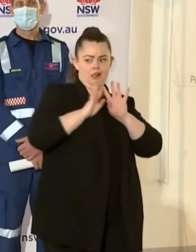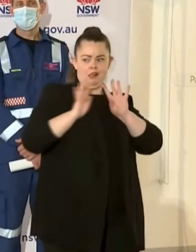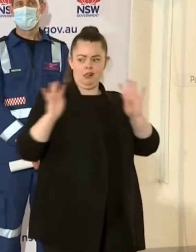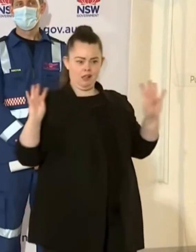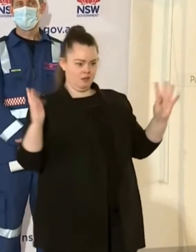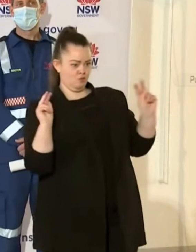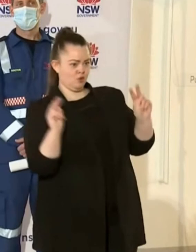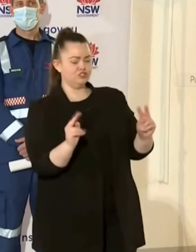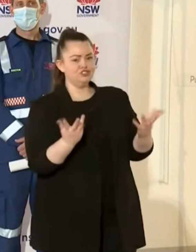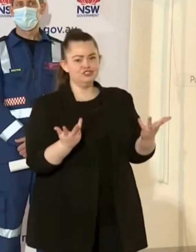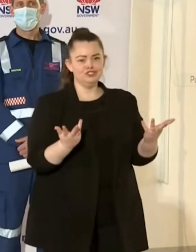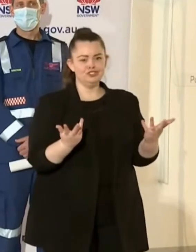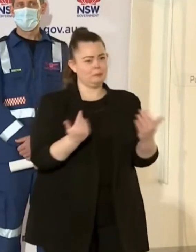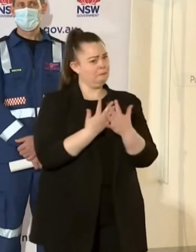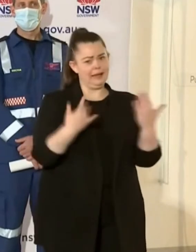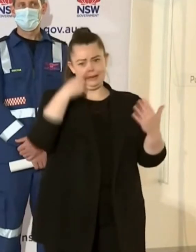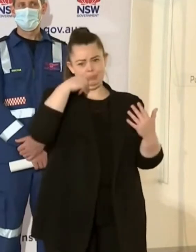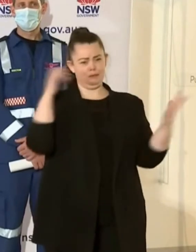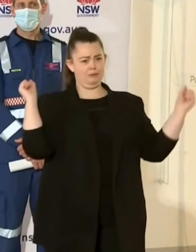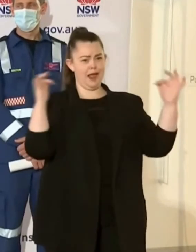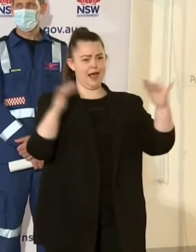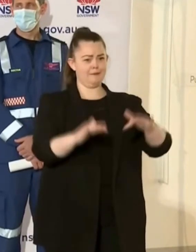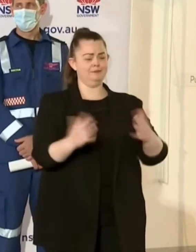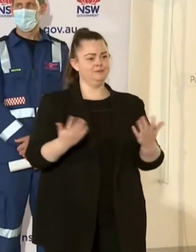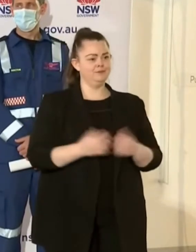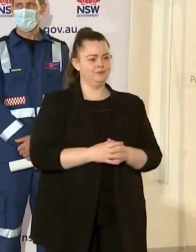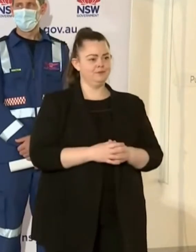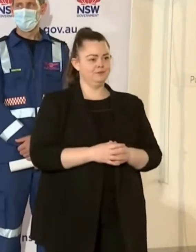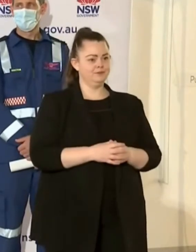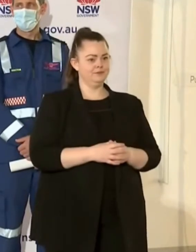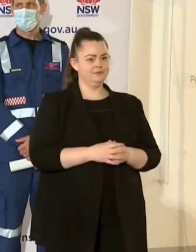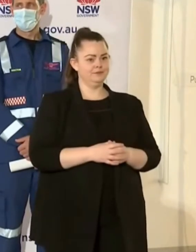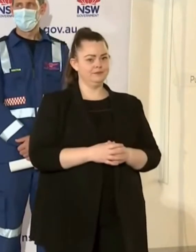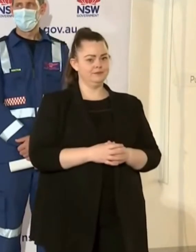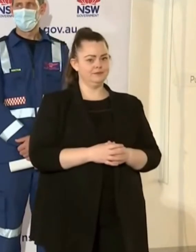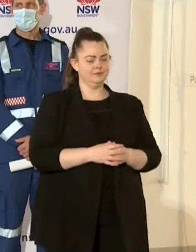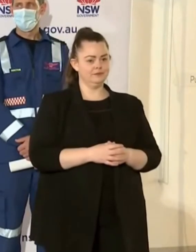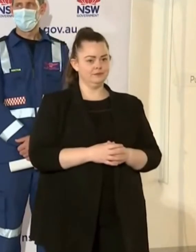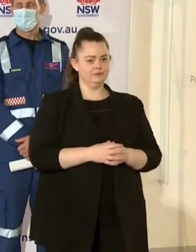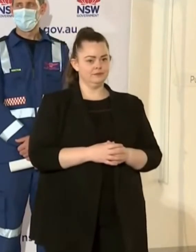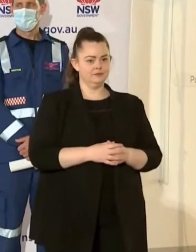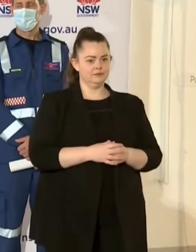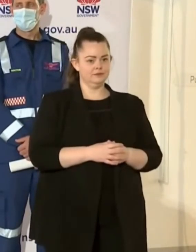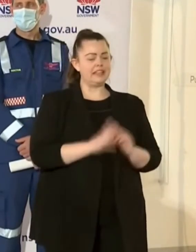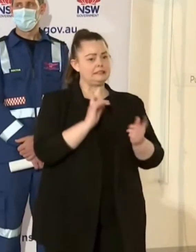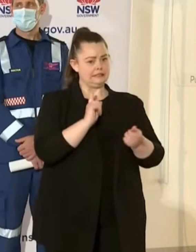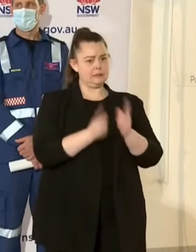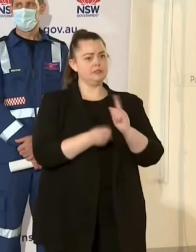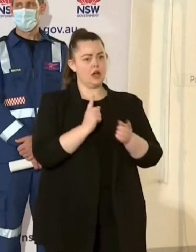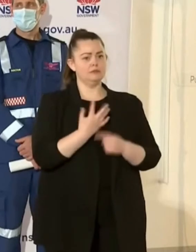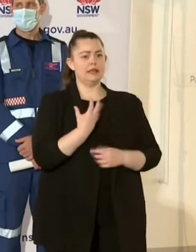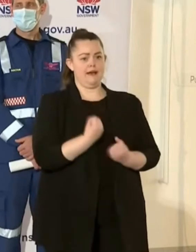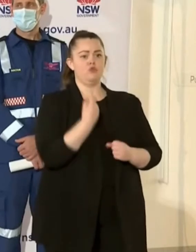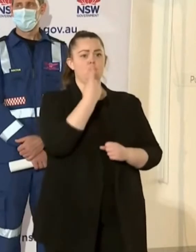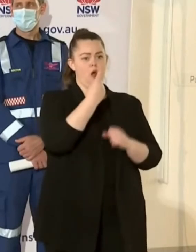the desire to have one rule applicable across the broader state has been a bit of a challenge. I know I've heard some